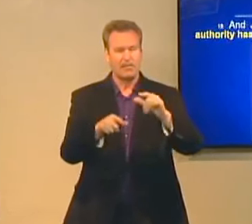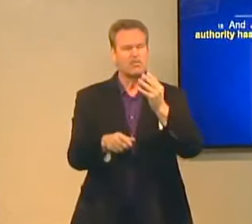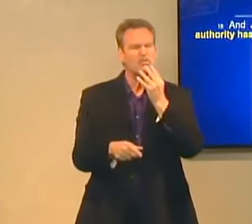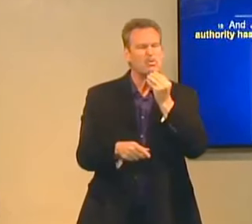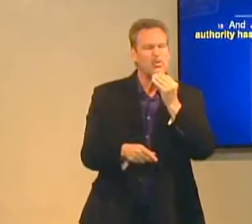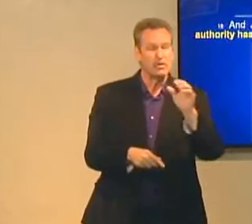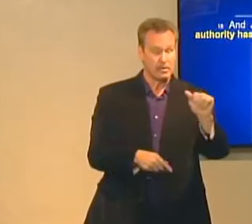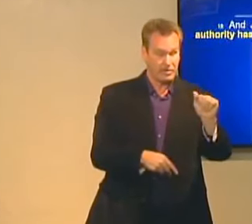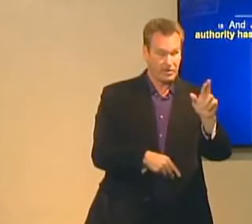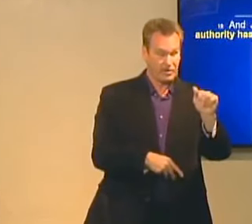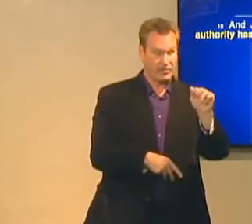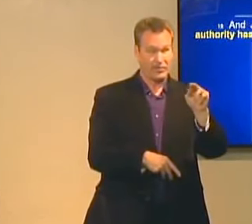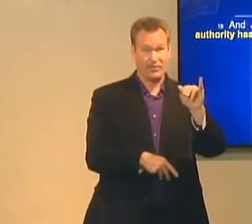In the Aramaic language.